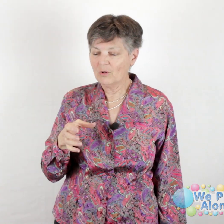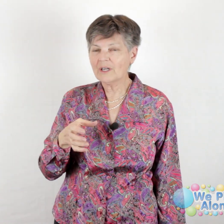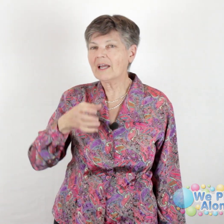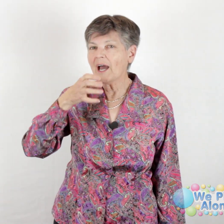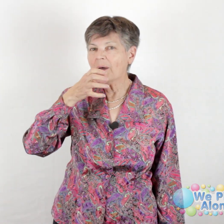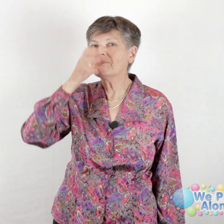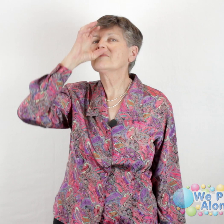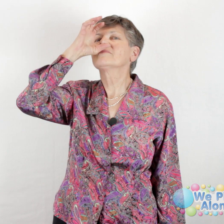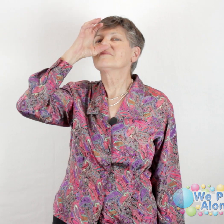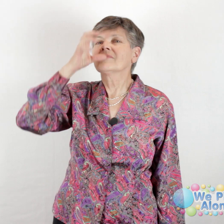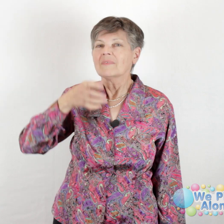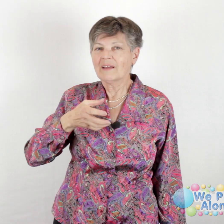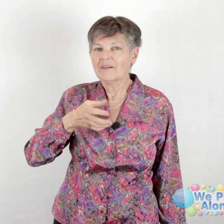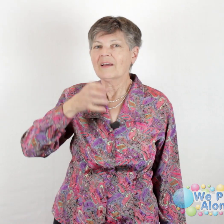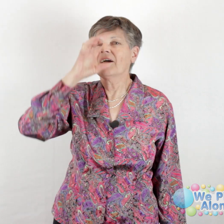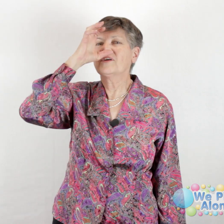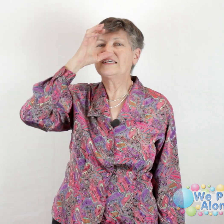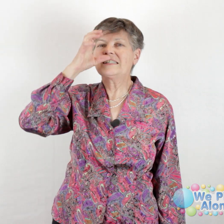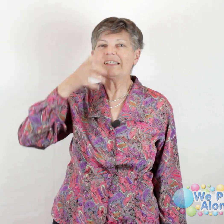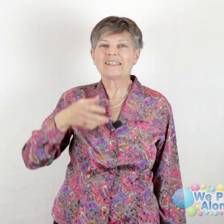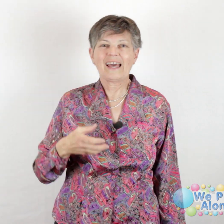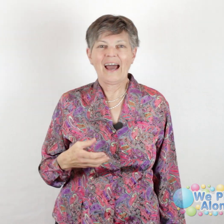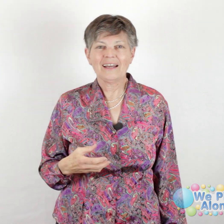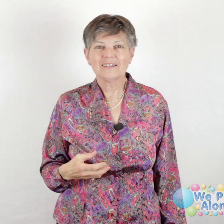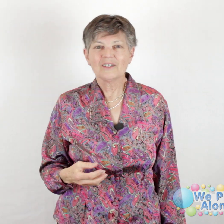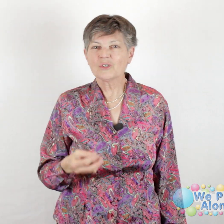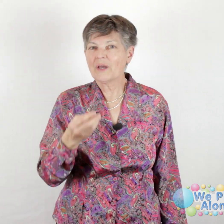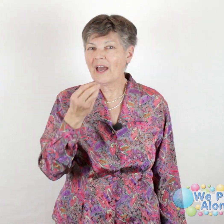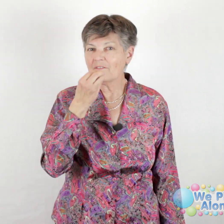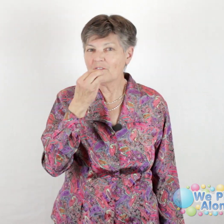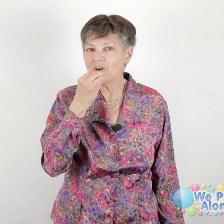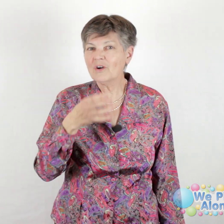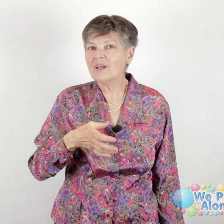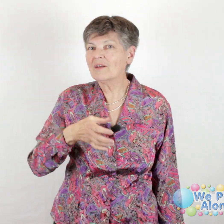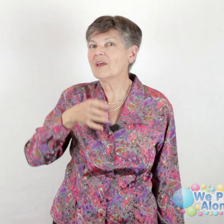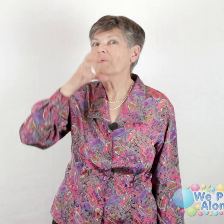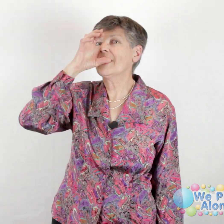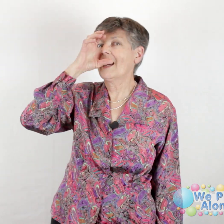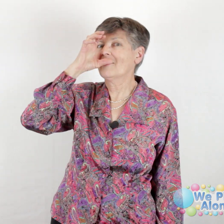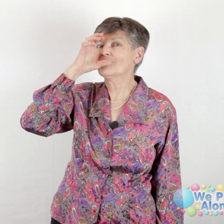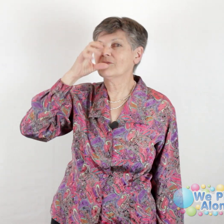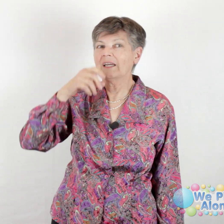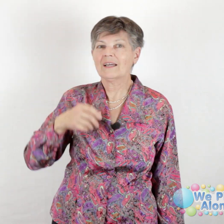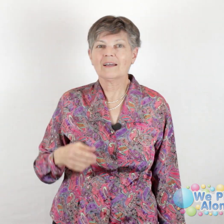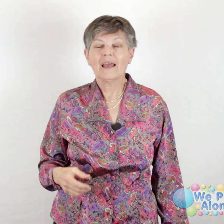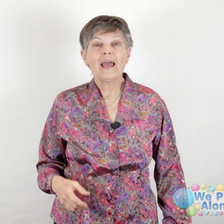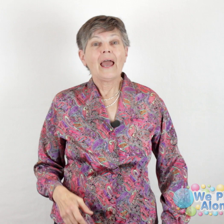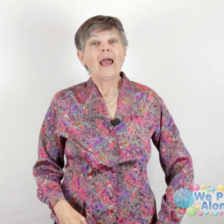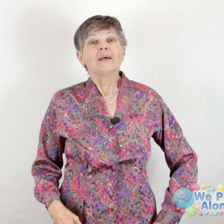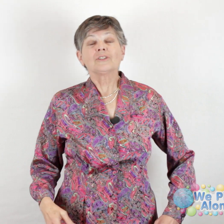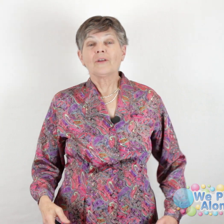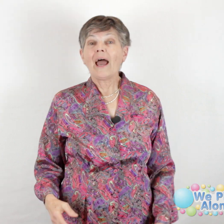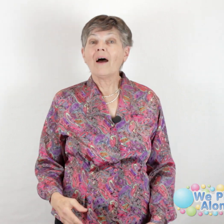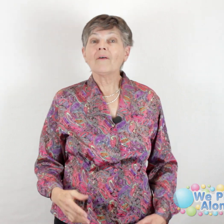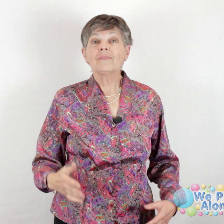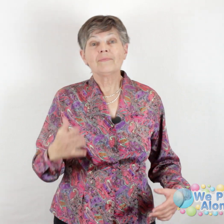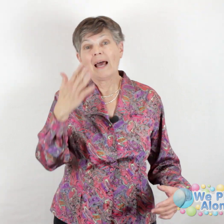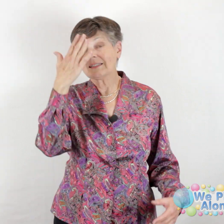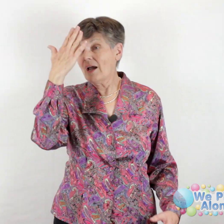holding a cup. How easy is that? So we have food and then we have drink. So now that's kind